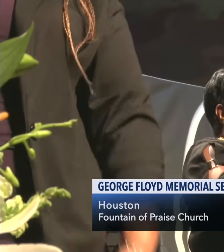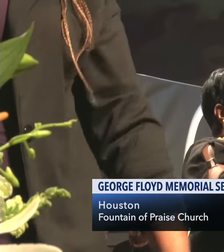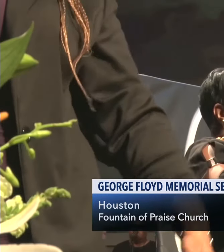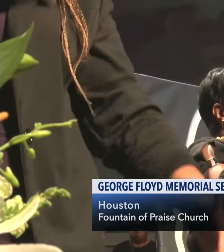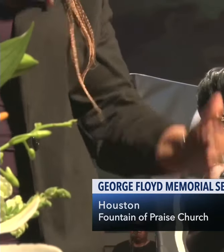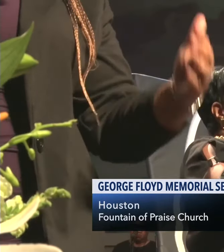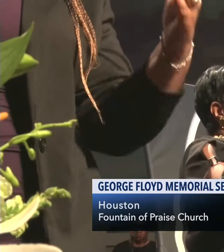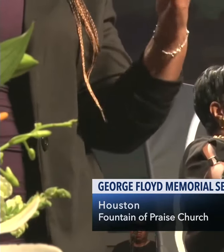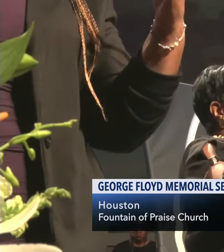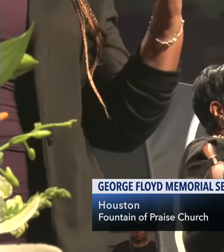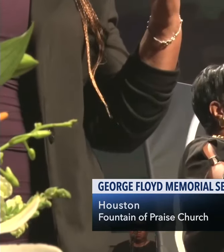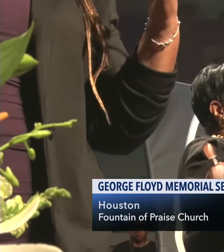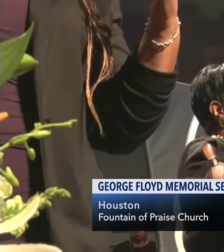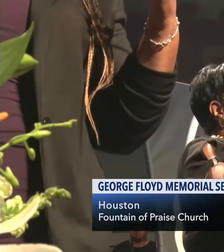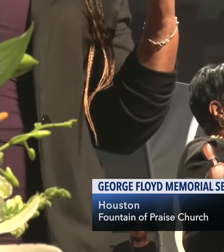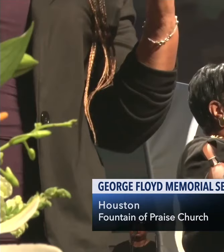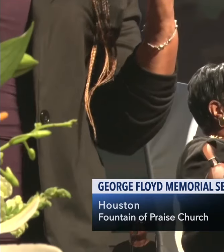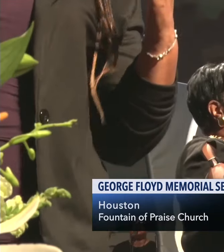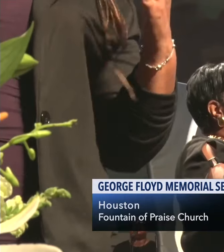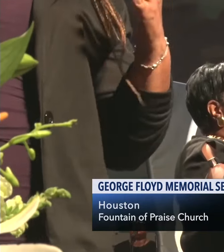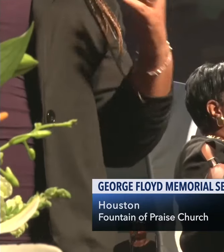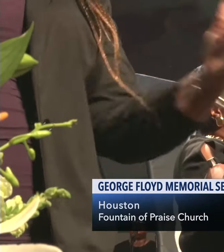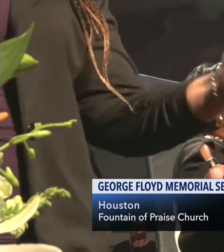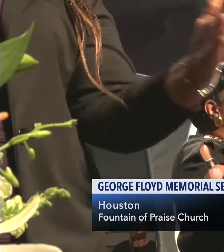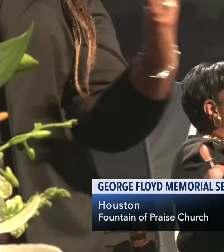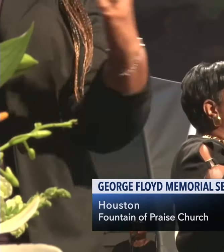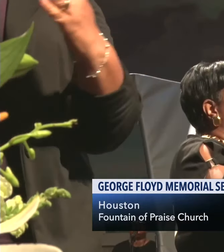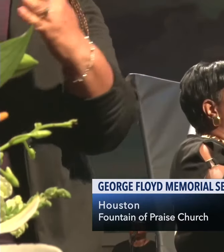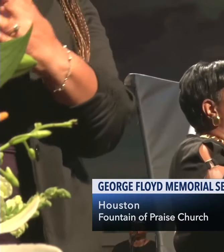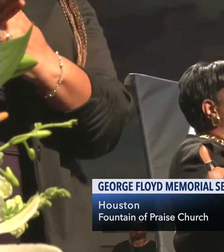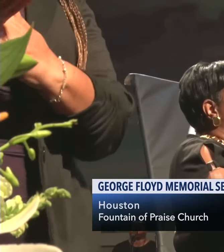Lord, you see me through